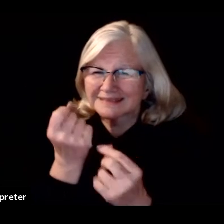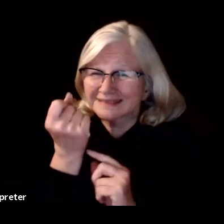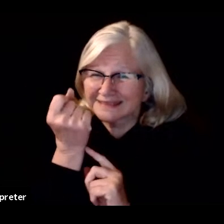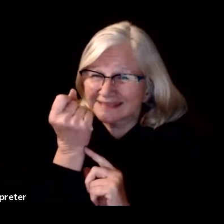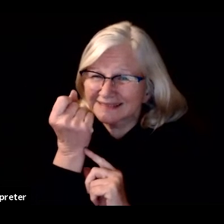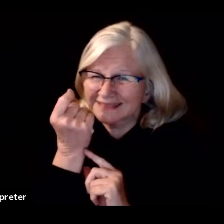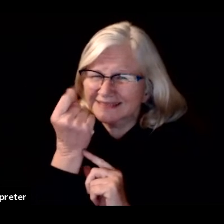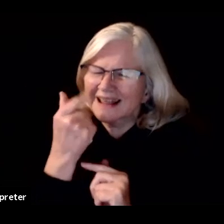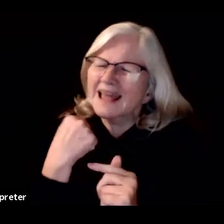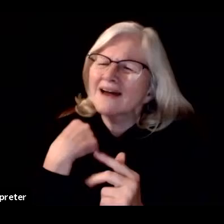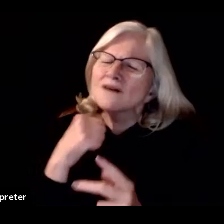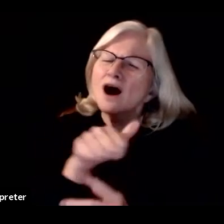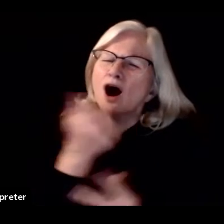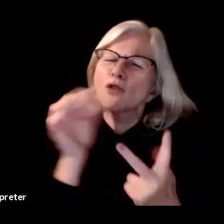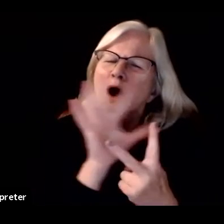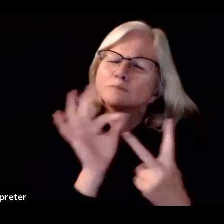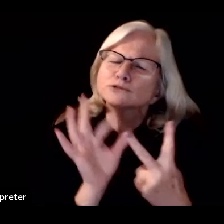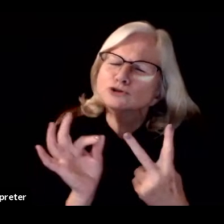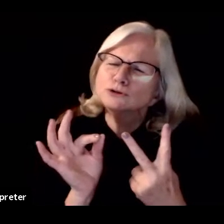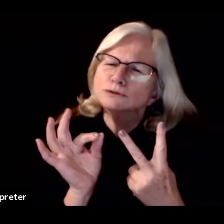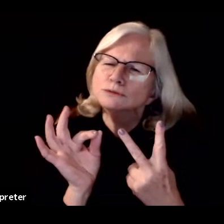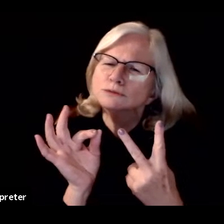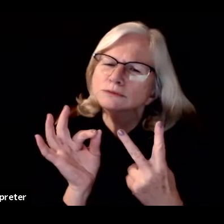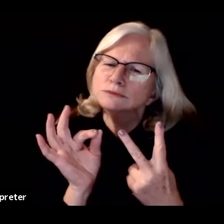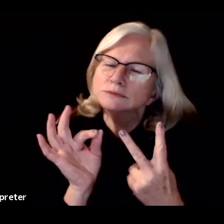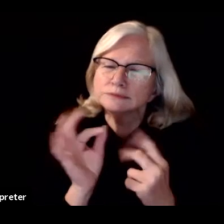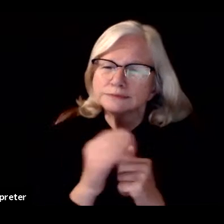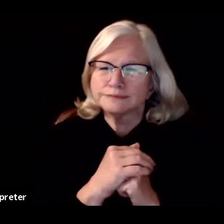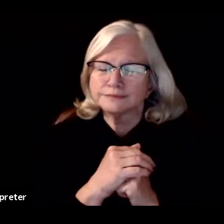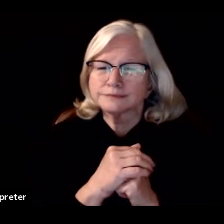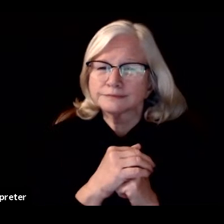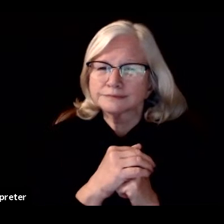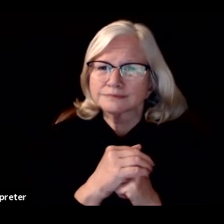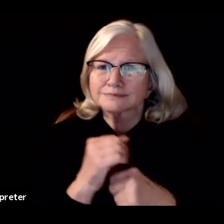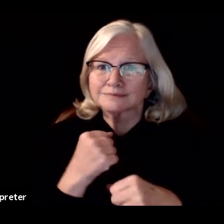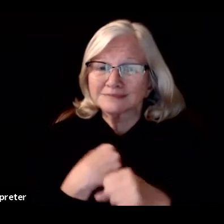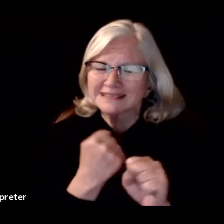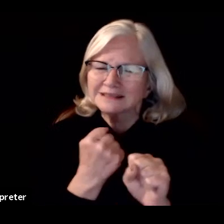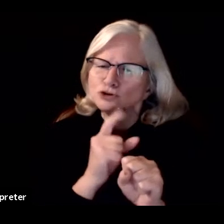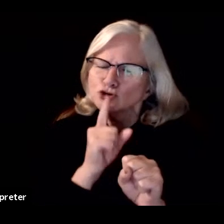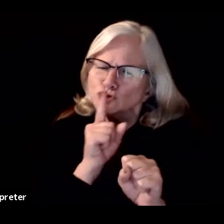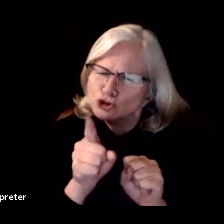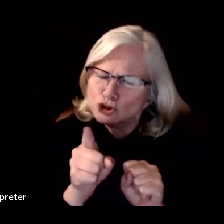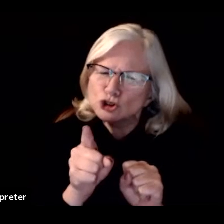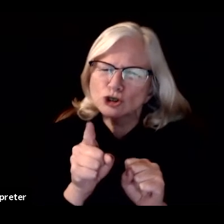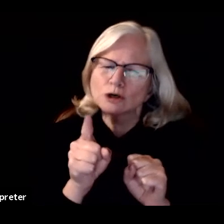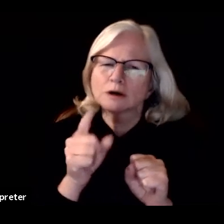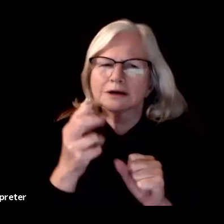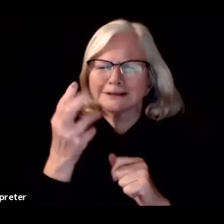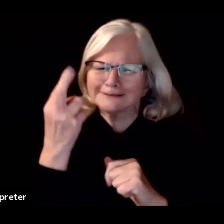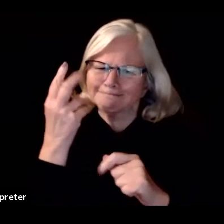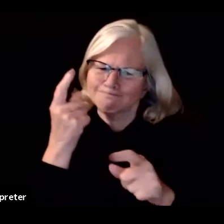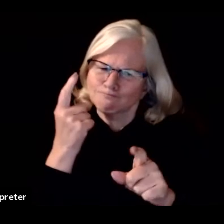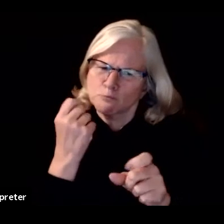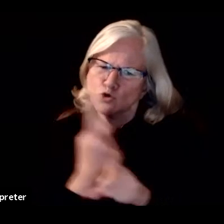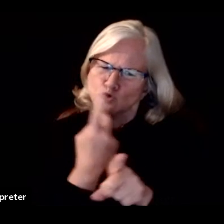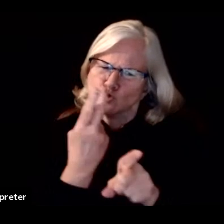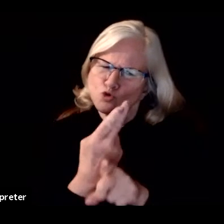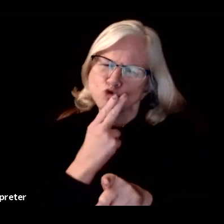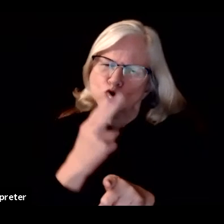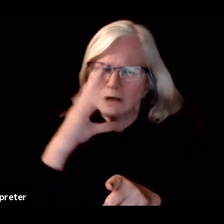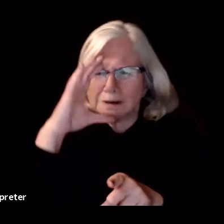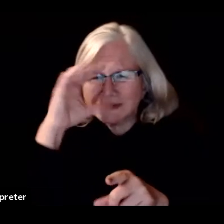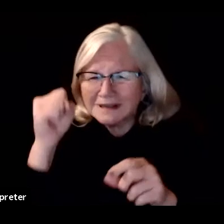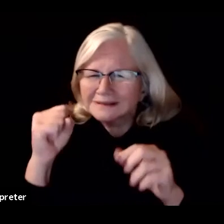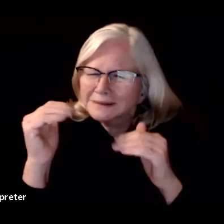right balance of activities to be realistic about their risk and to help manage that risk. The level of virus circulating